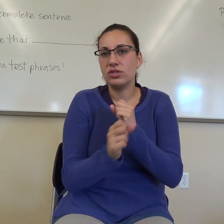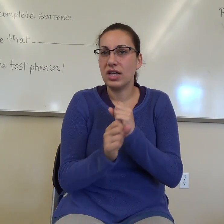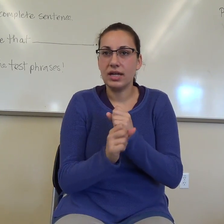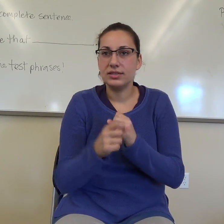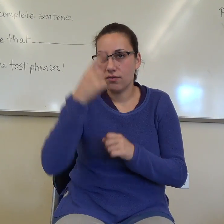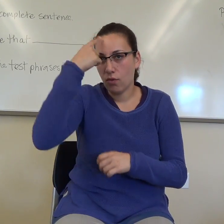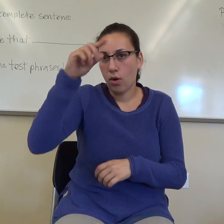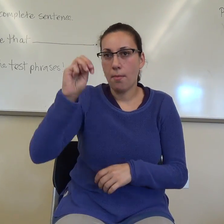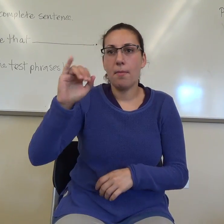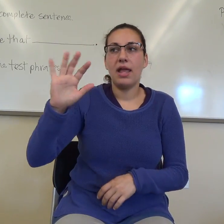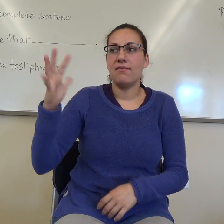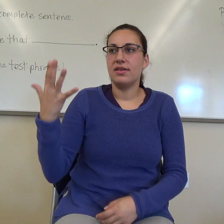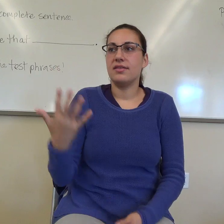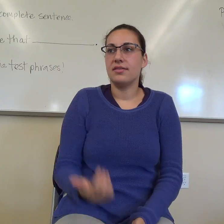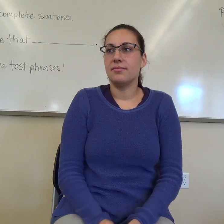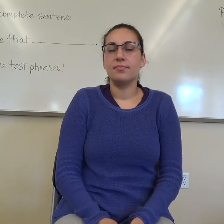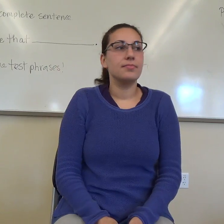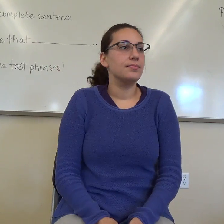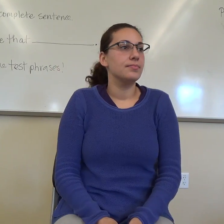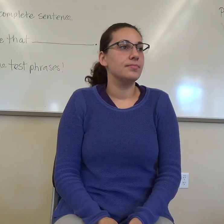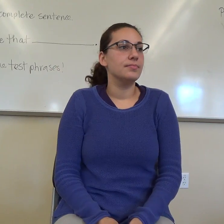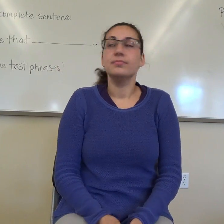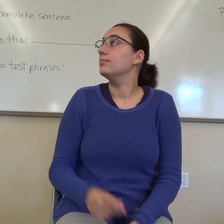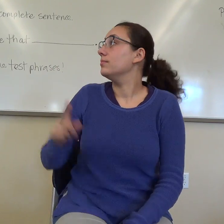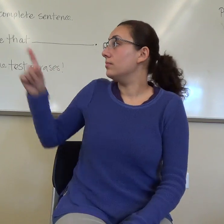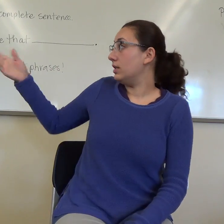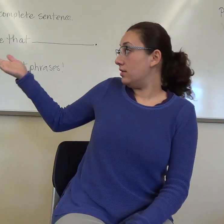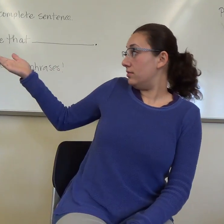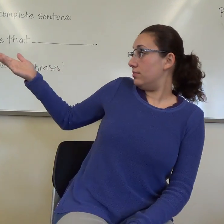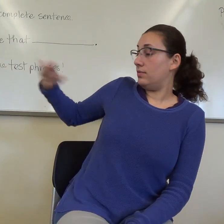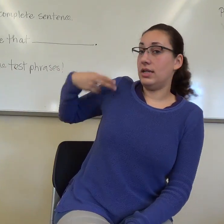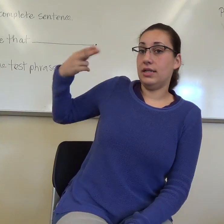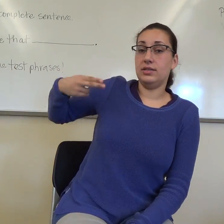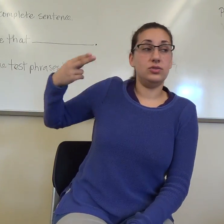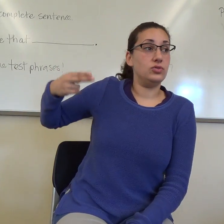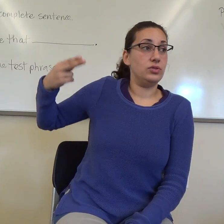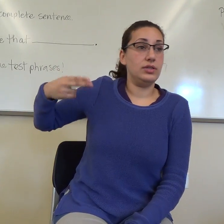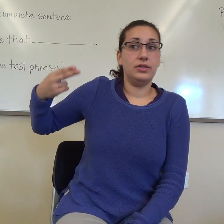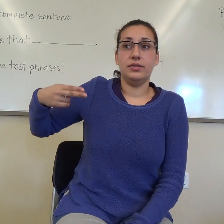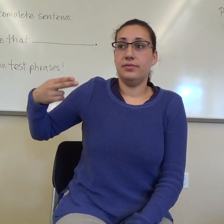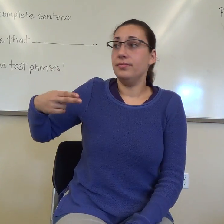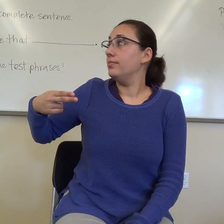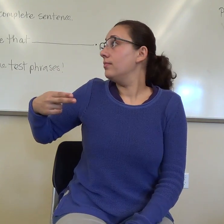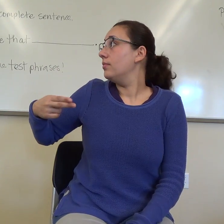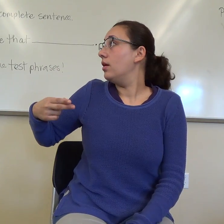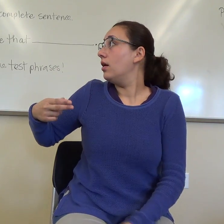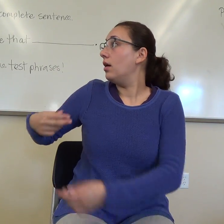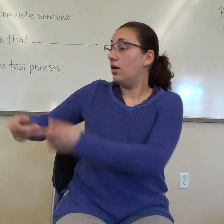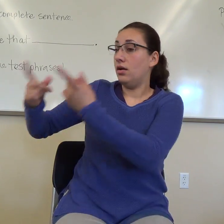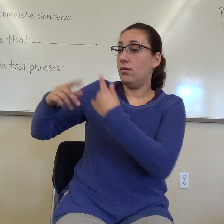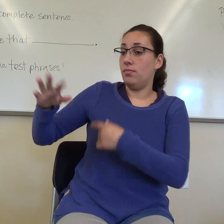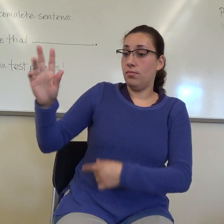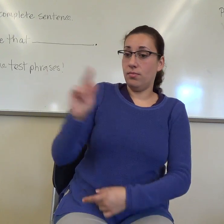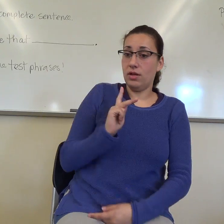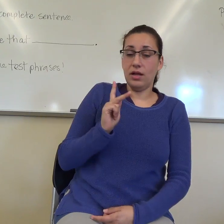Here's the history. And then he came back and made another mark